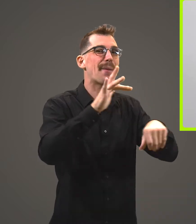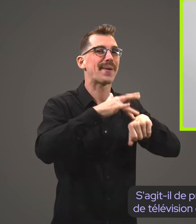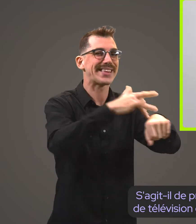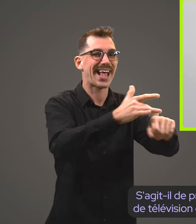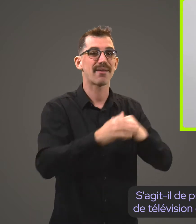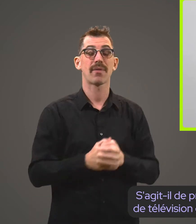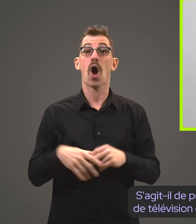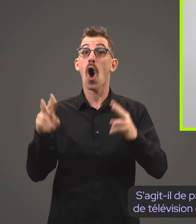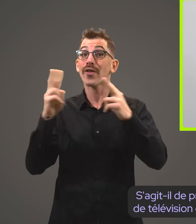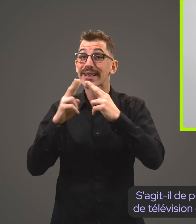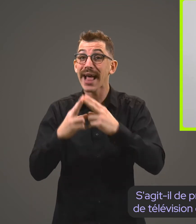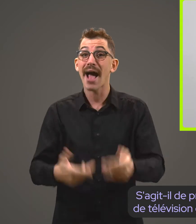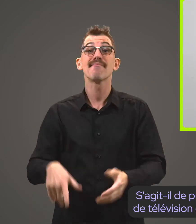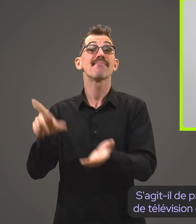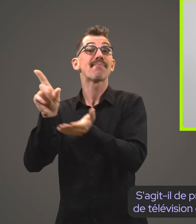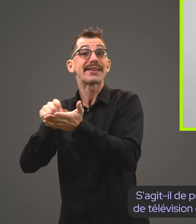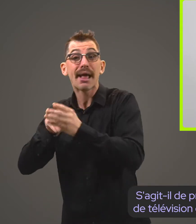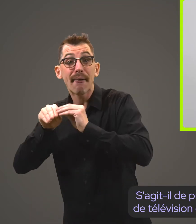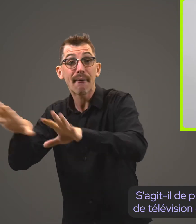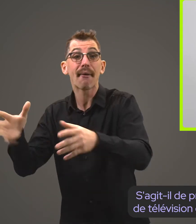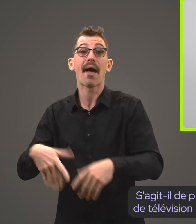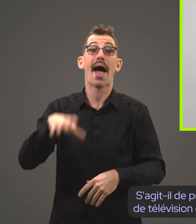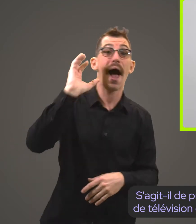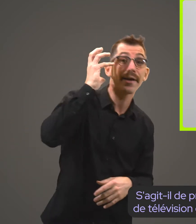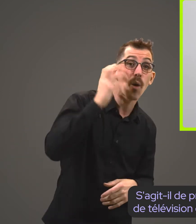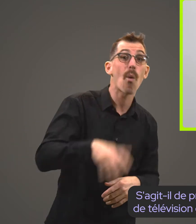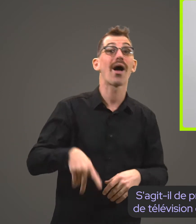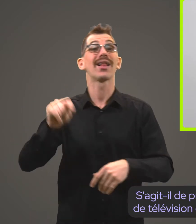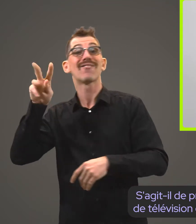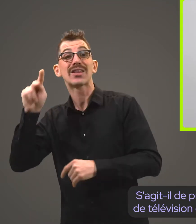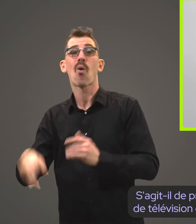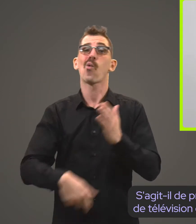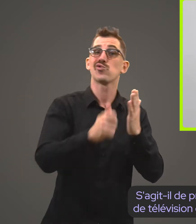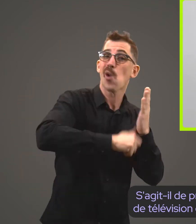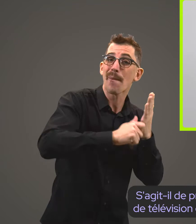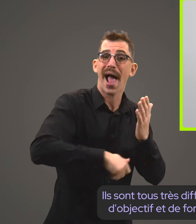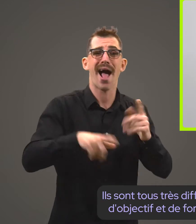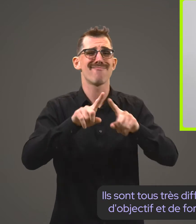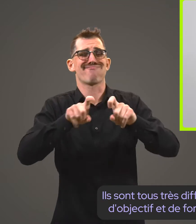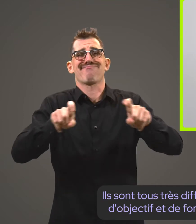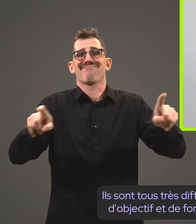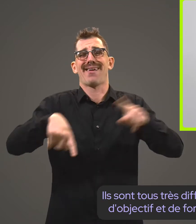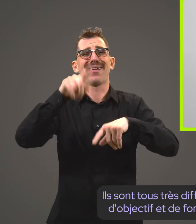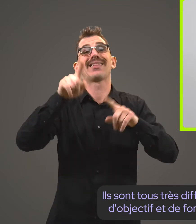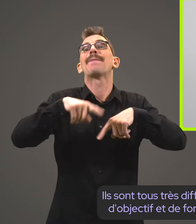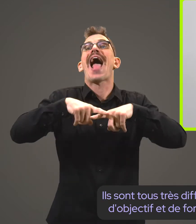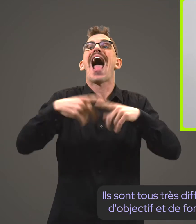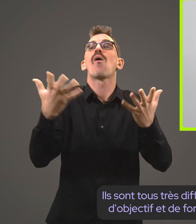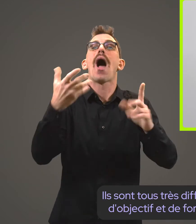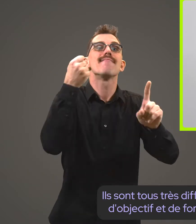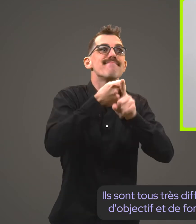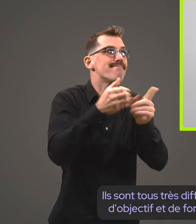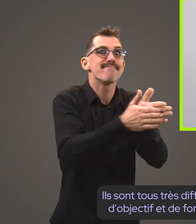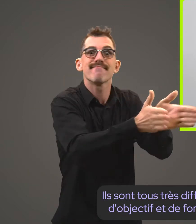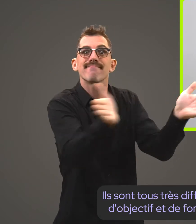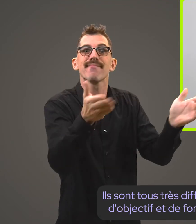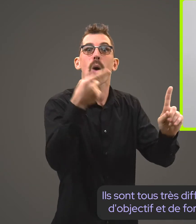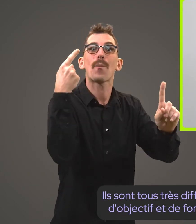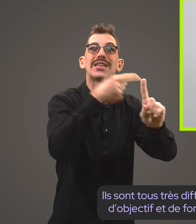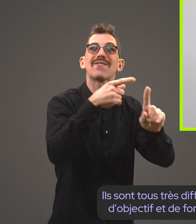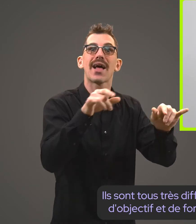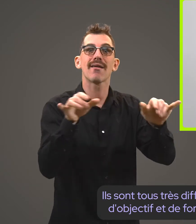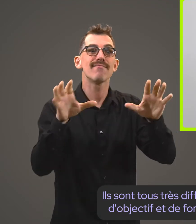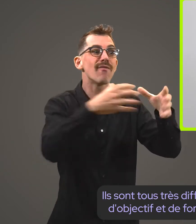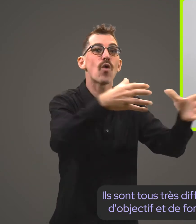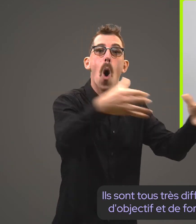strategy. Is it print, radio, television, or documentary? These are all very different in reach, purpose,